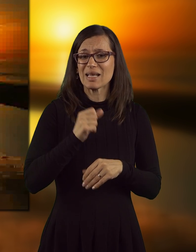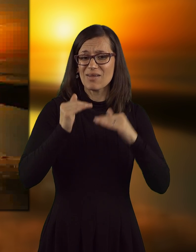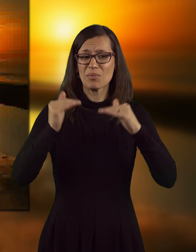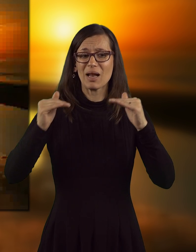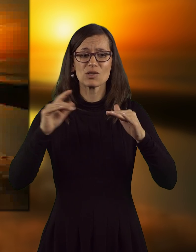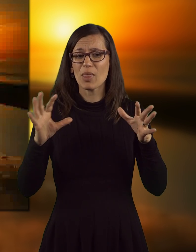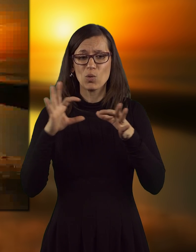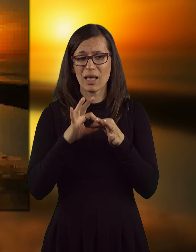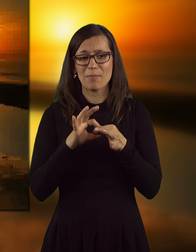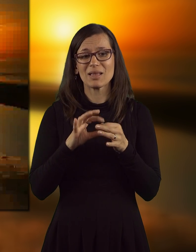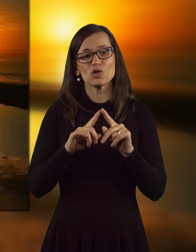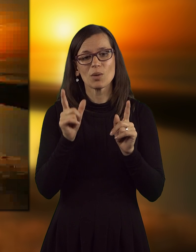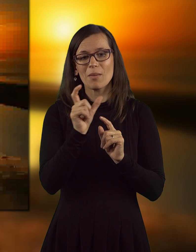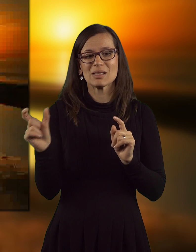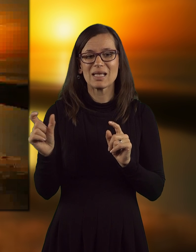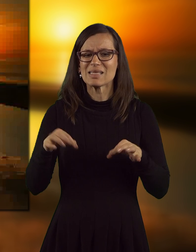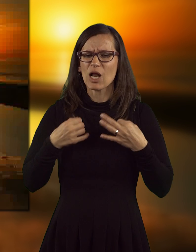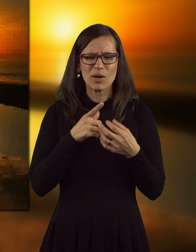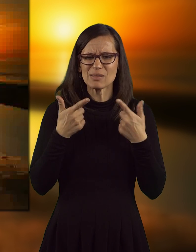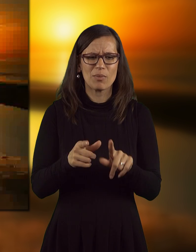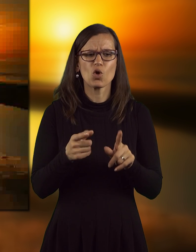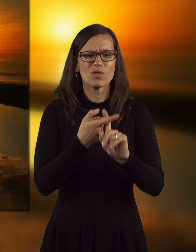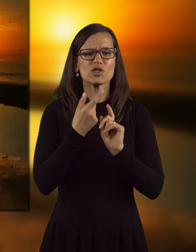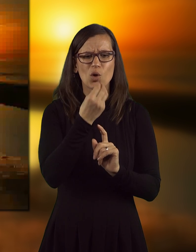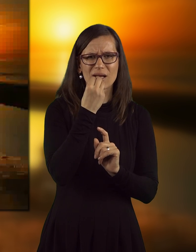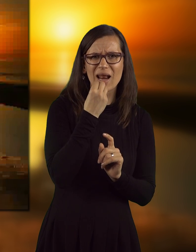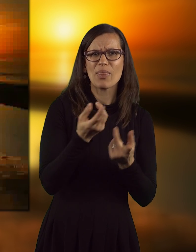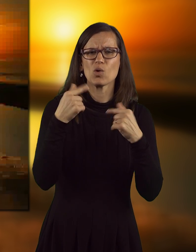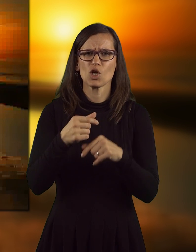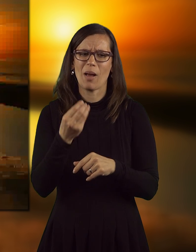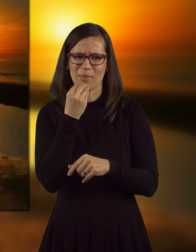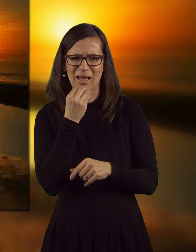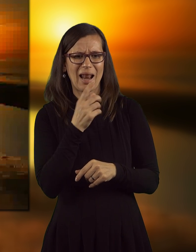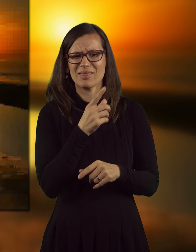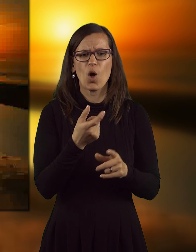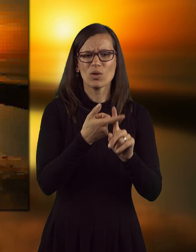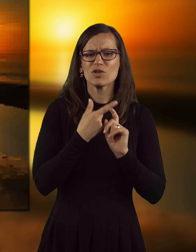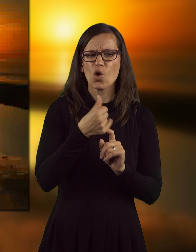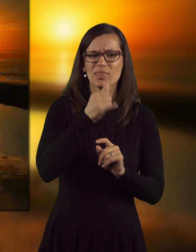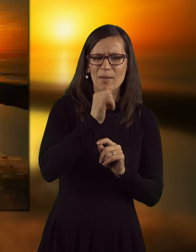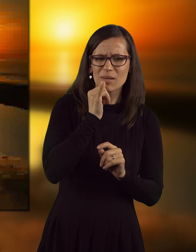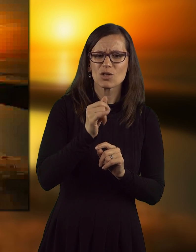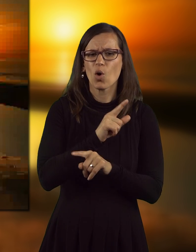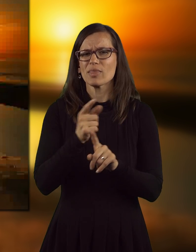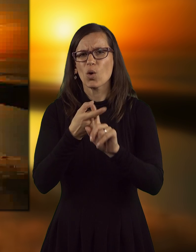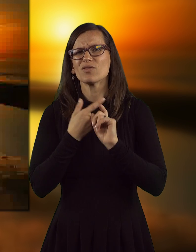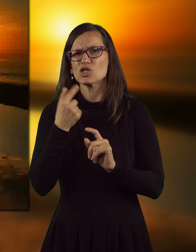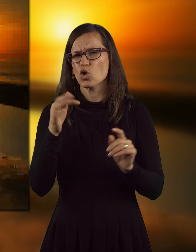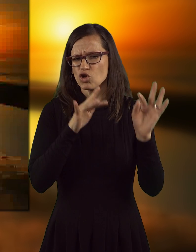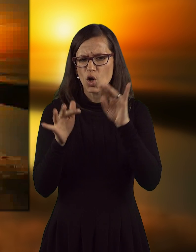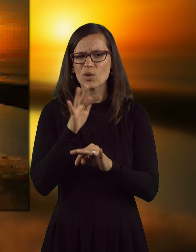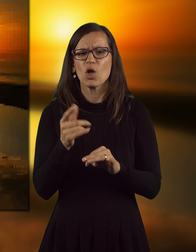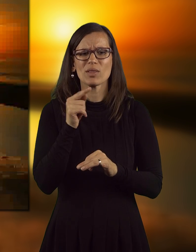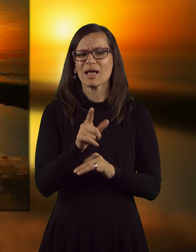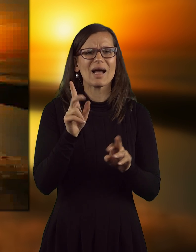you're not a vibrational match. In other words, don't make this about food. Don't make this about diet. Don't make this about potions. Don't make this